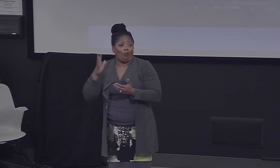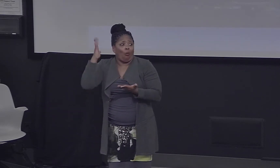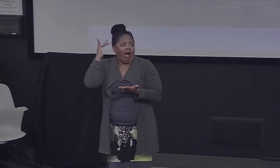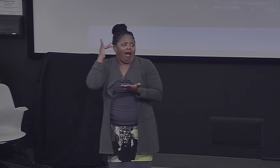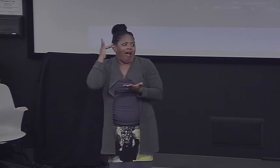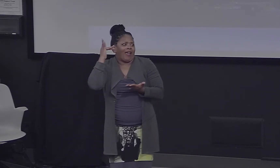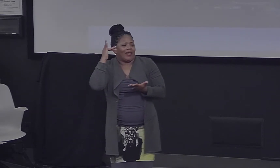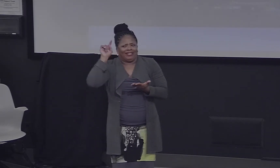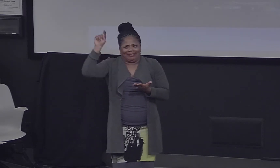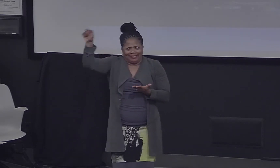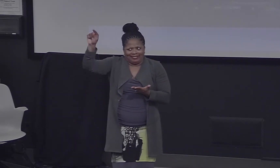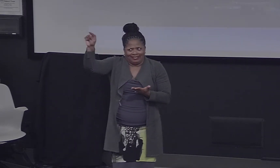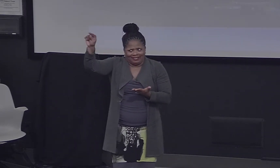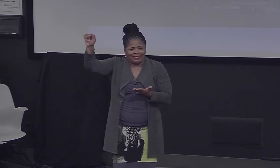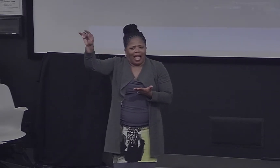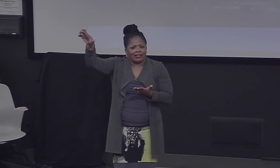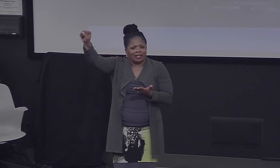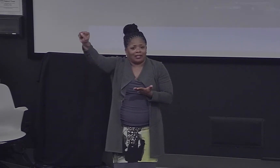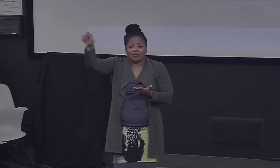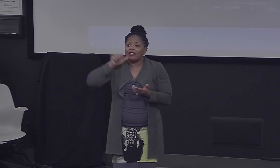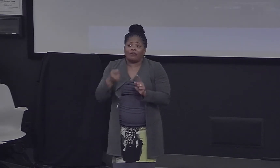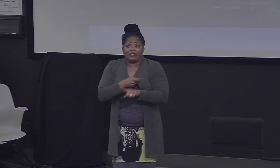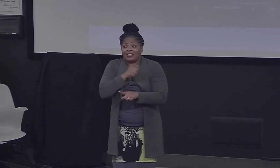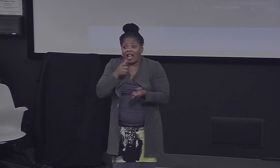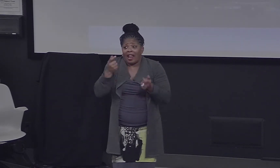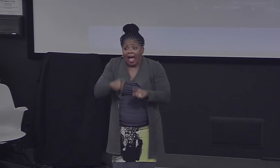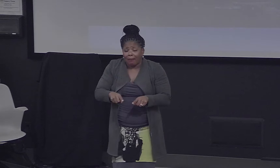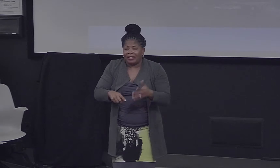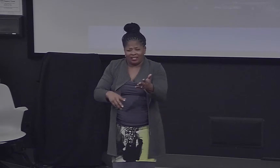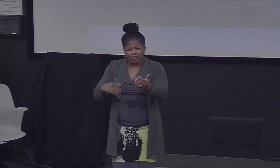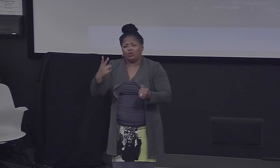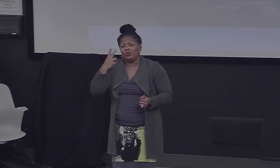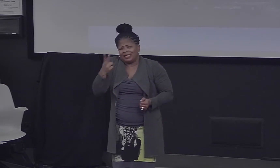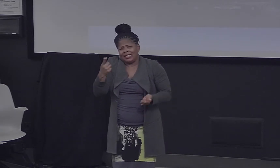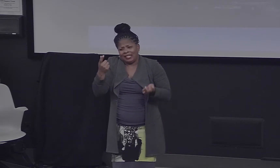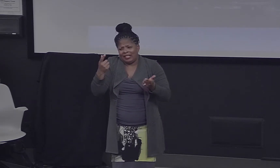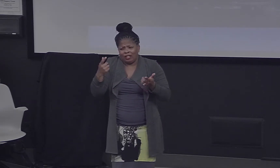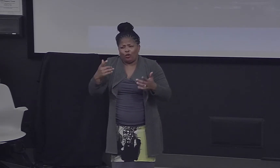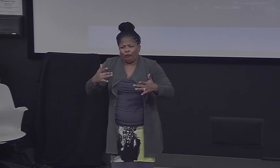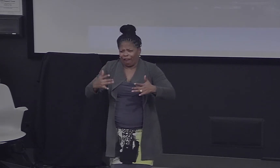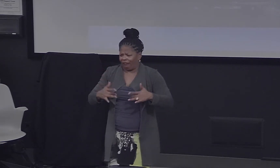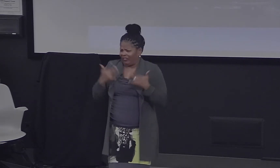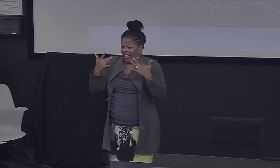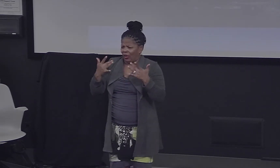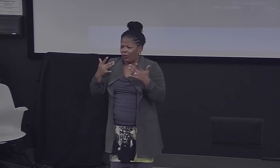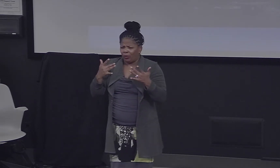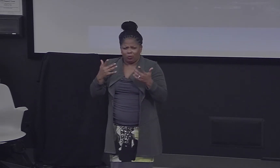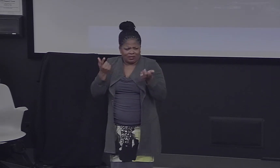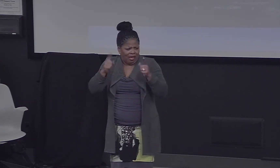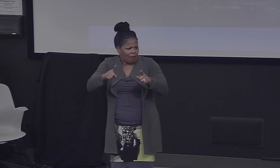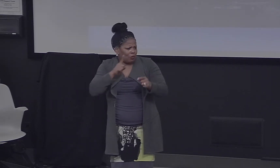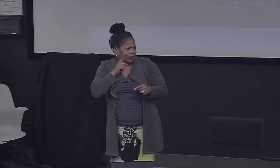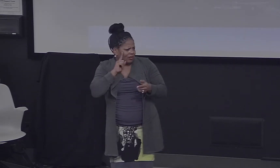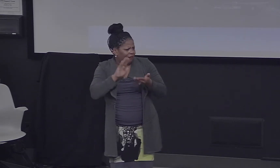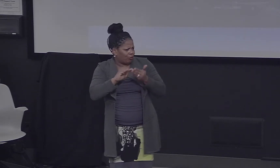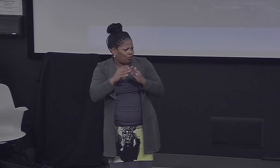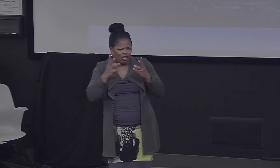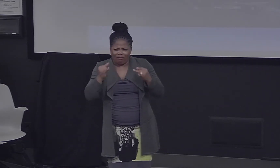My research is not enough. We need more. Remember, the end goal is access, and it's not occurring.